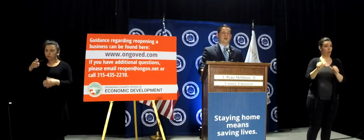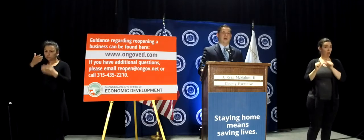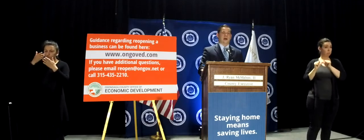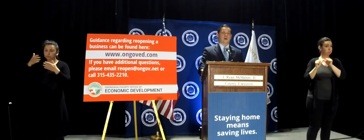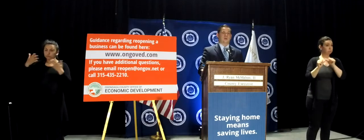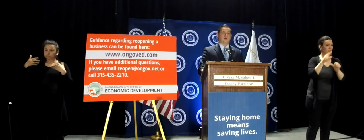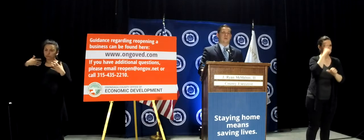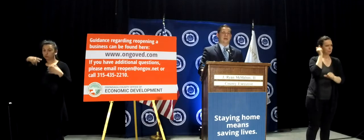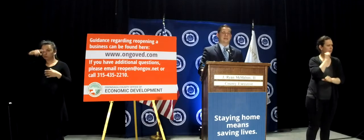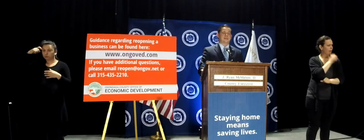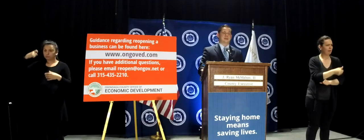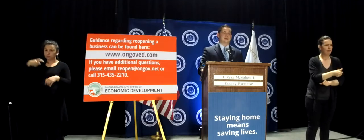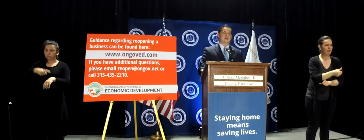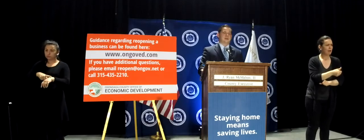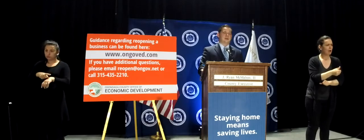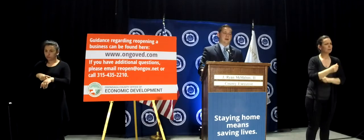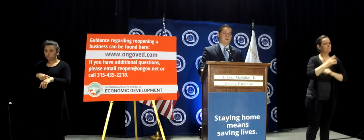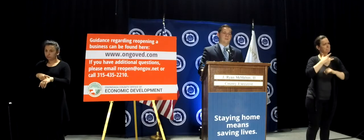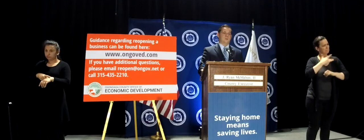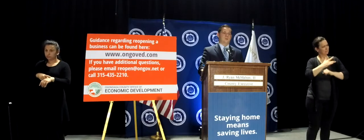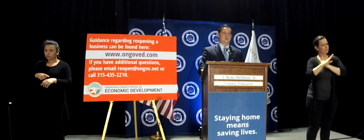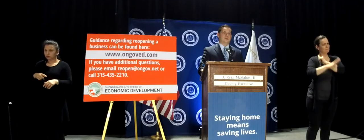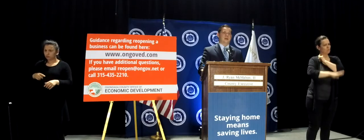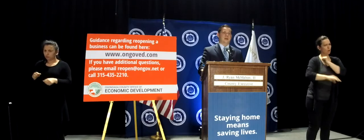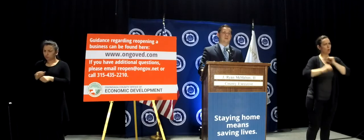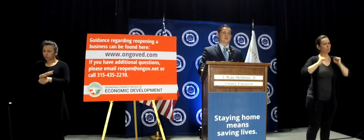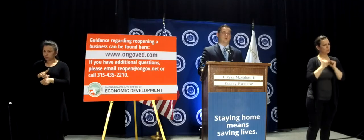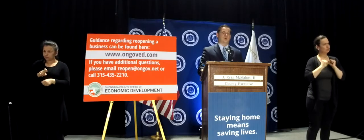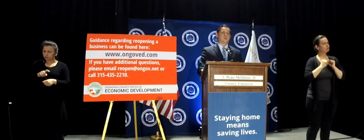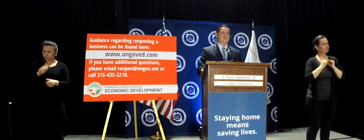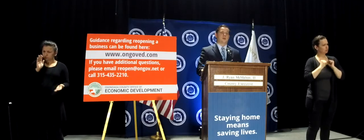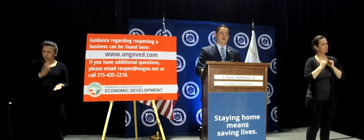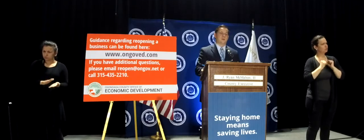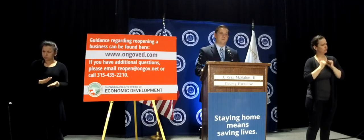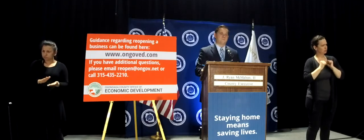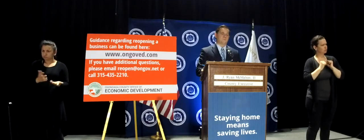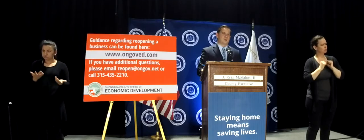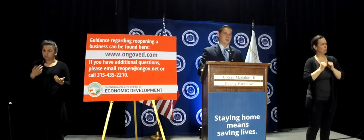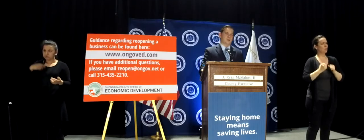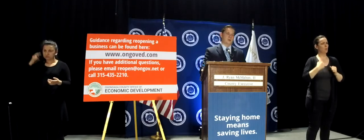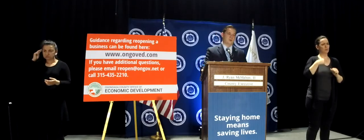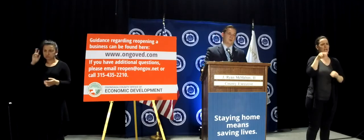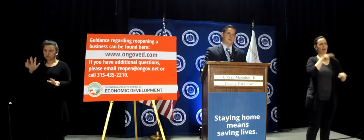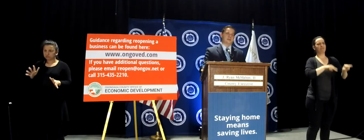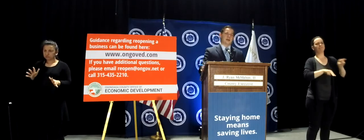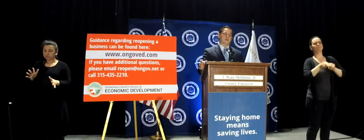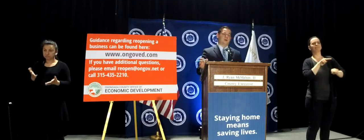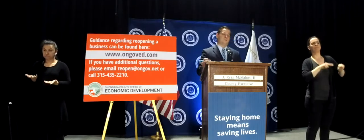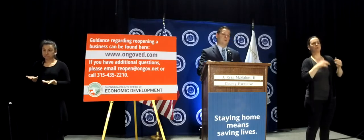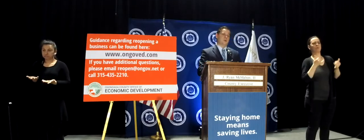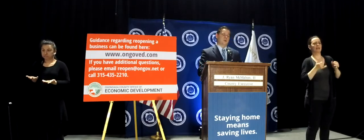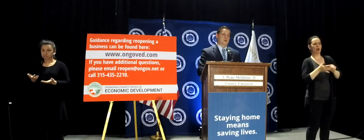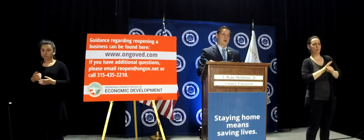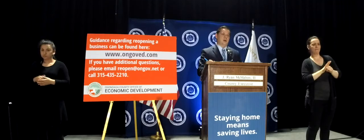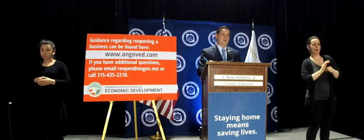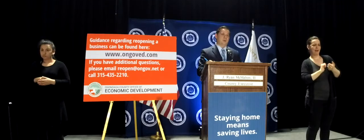we're going to learn how COVID-19 really behaves in warm, sunny weather at this time of